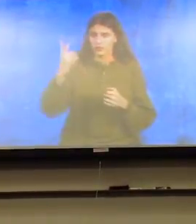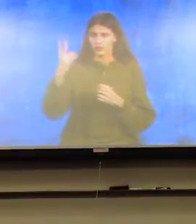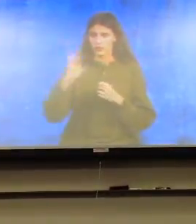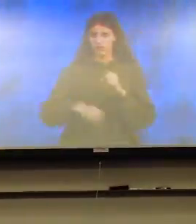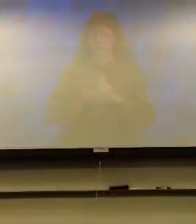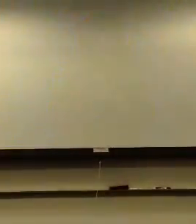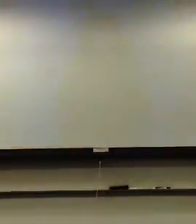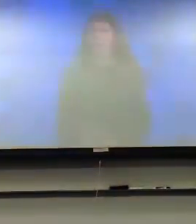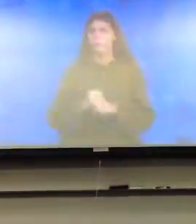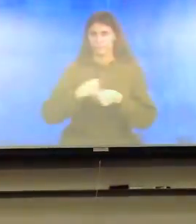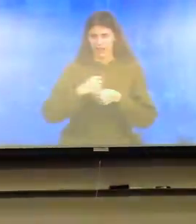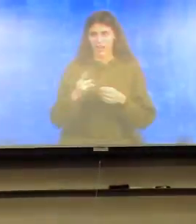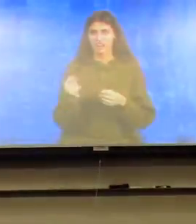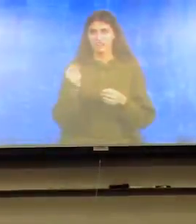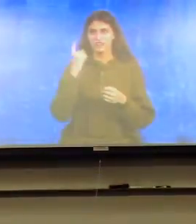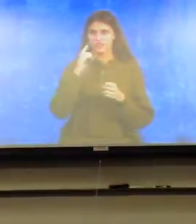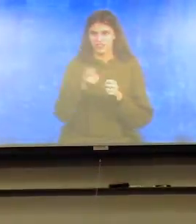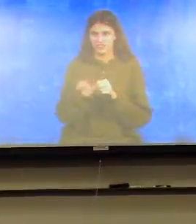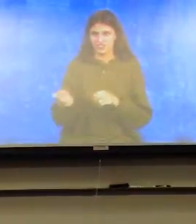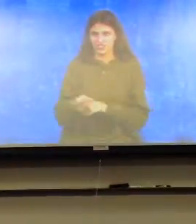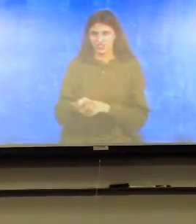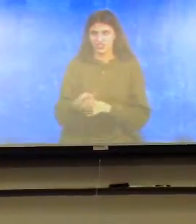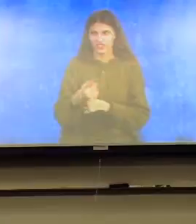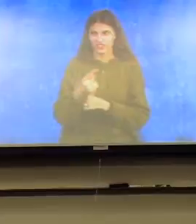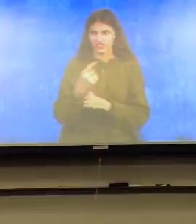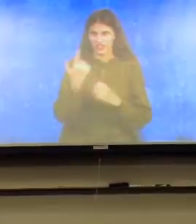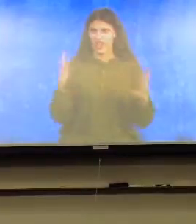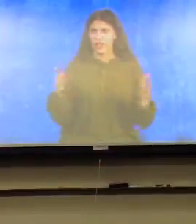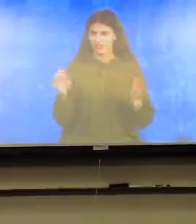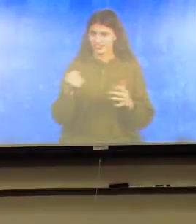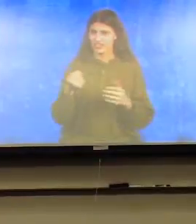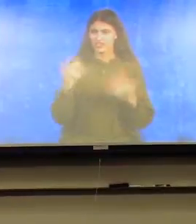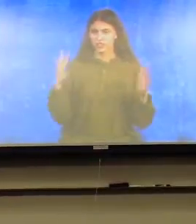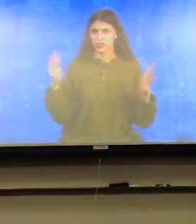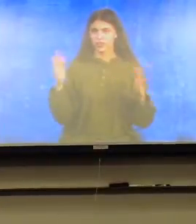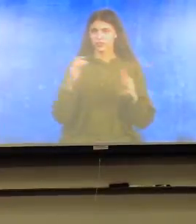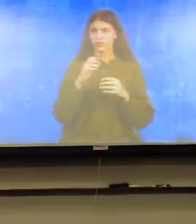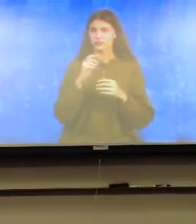I've been cheerleading for about a year, and I want to cheerlead for 2 more years.